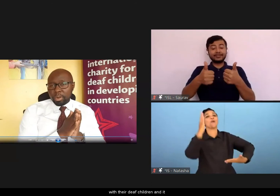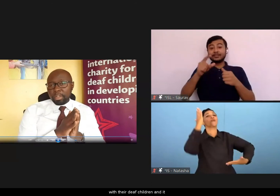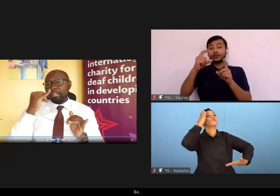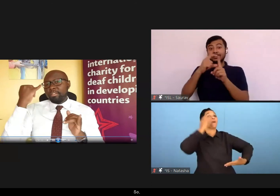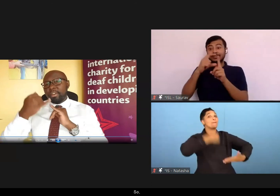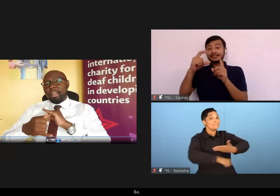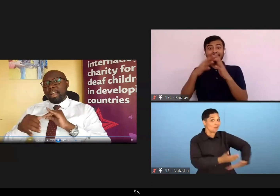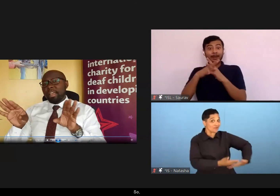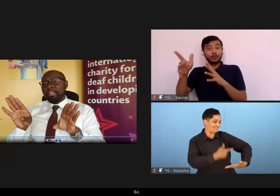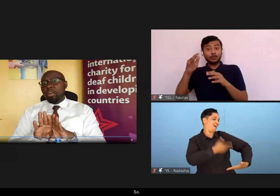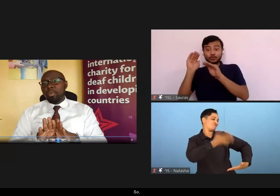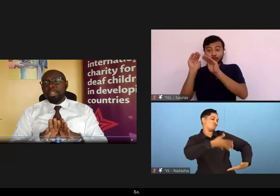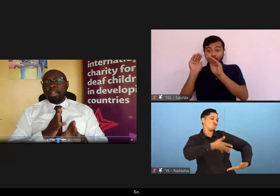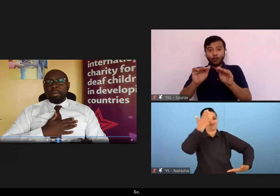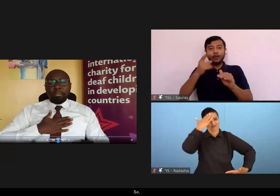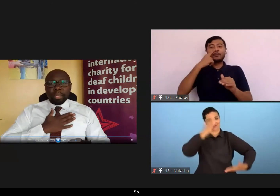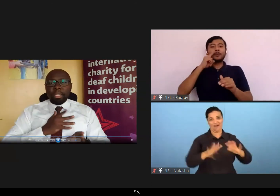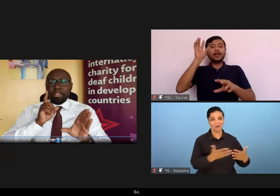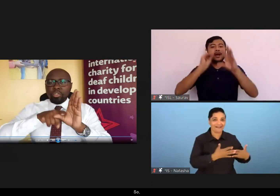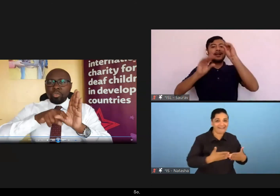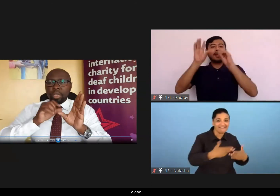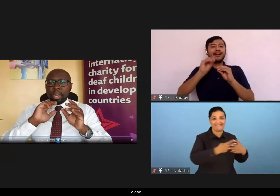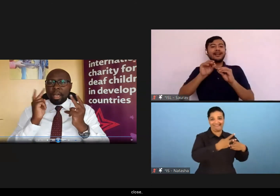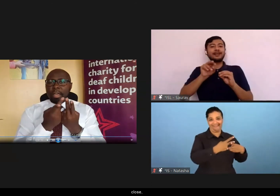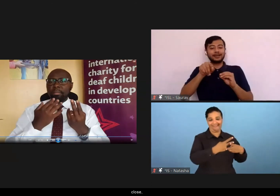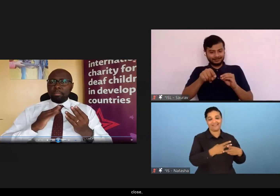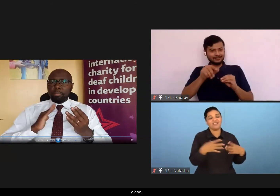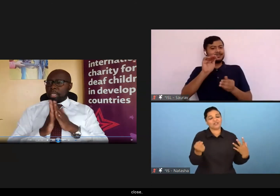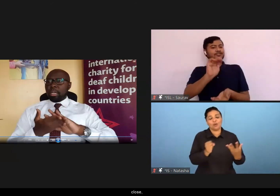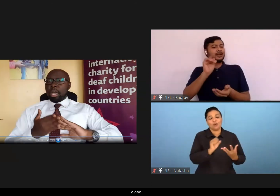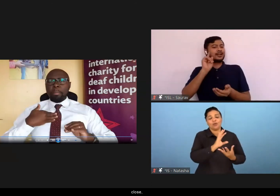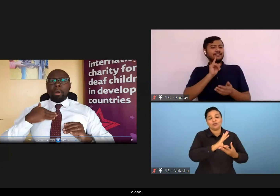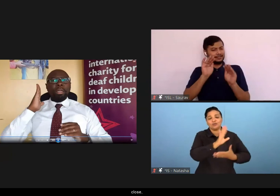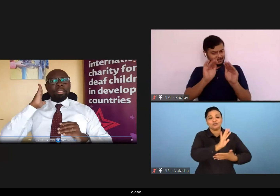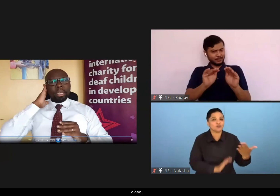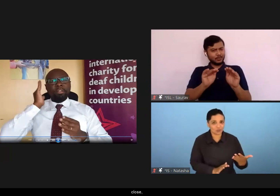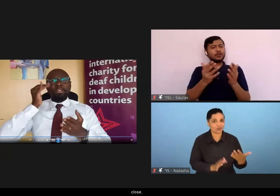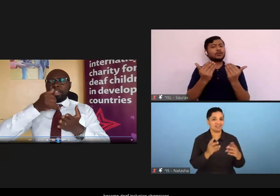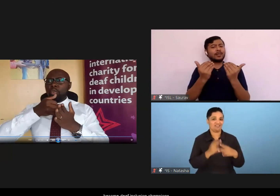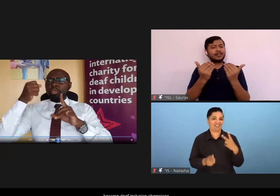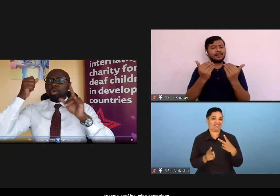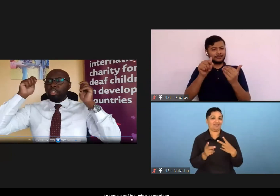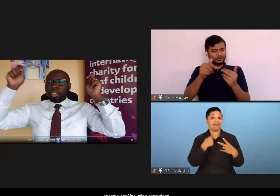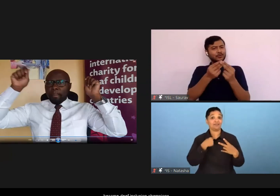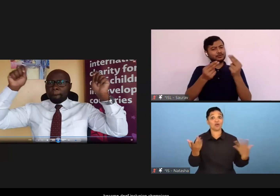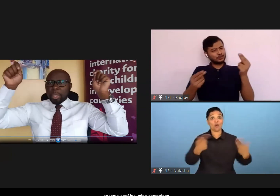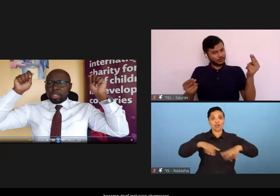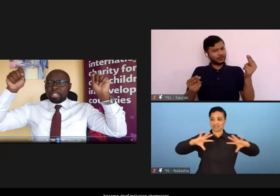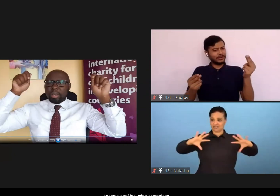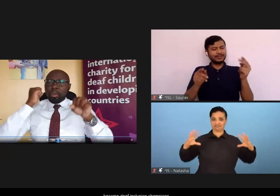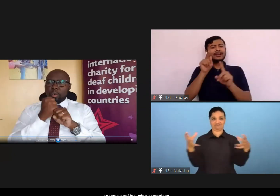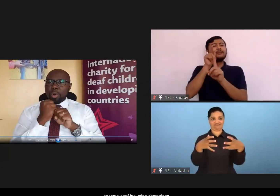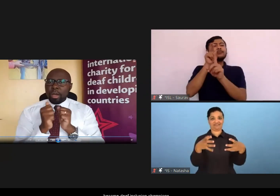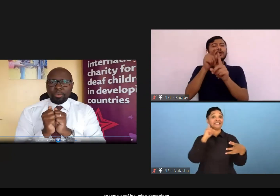children. So, in this story, finally as I close, kindly join us, and let us become deaf